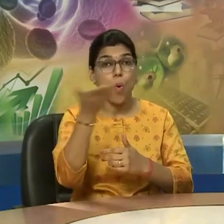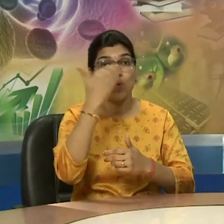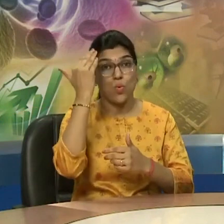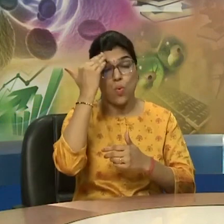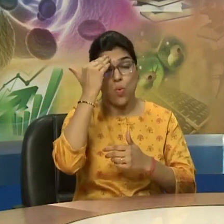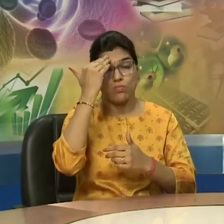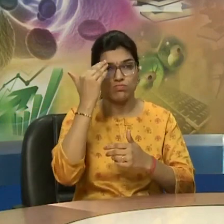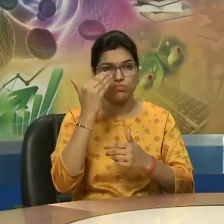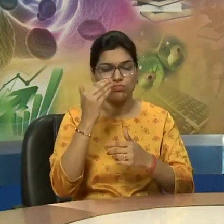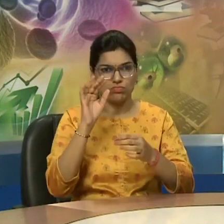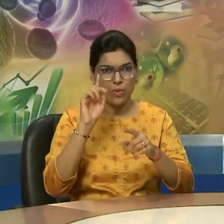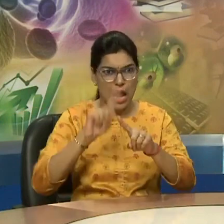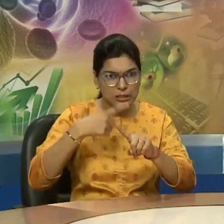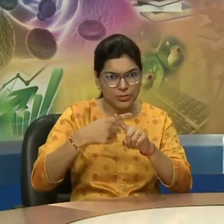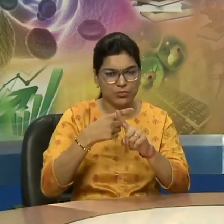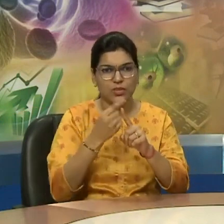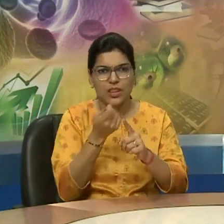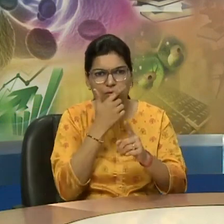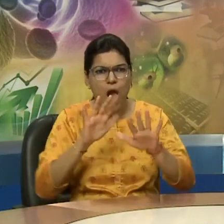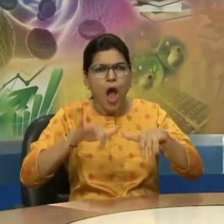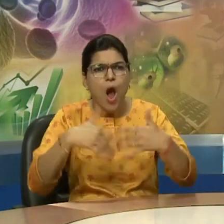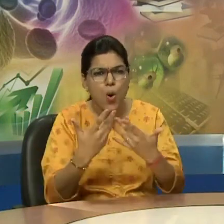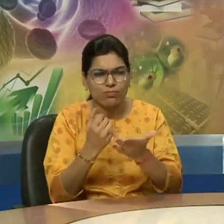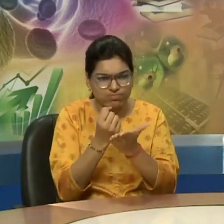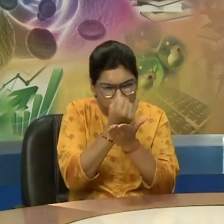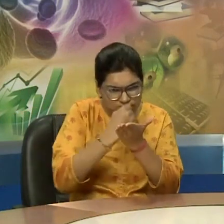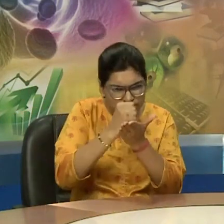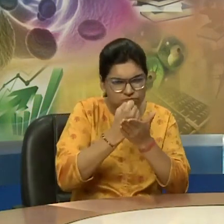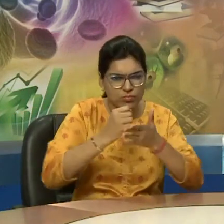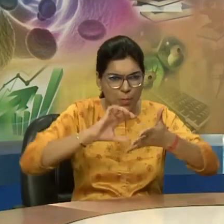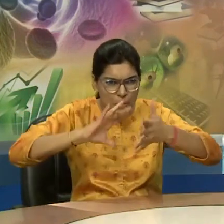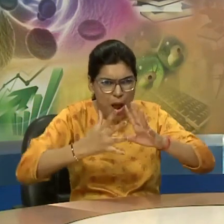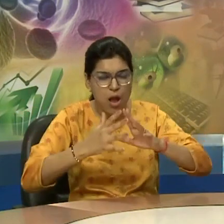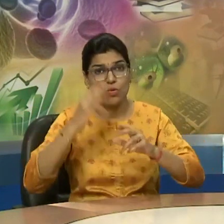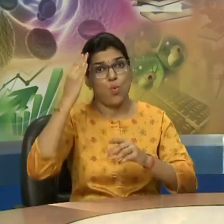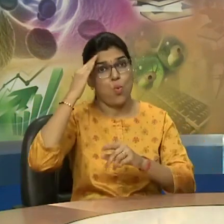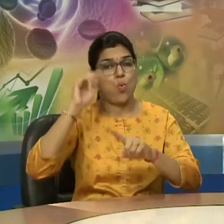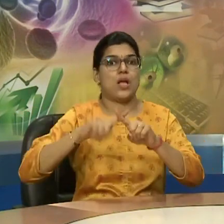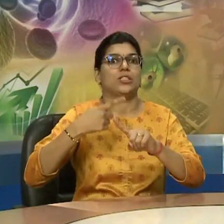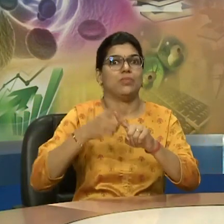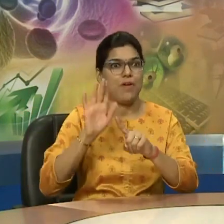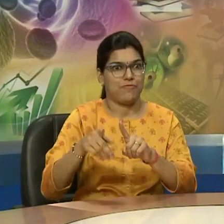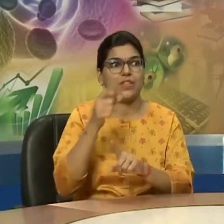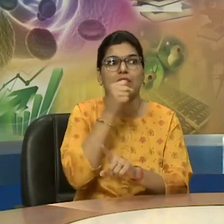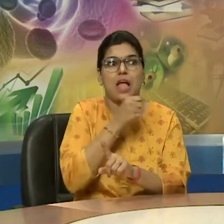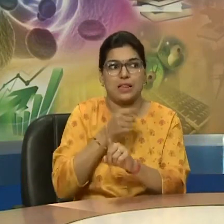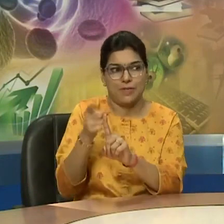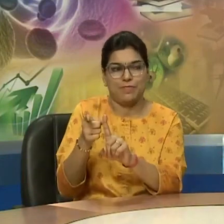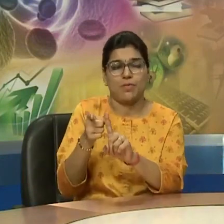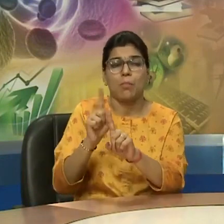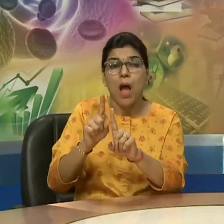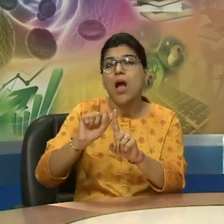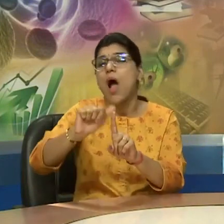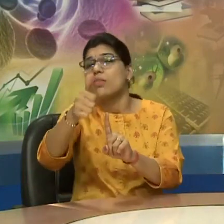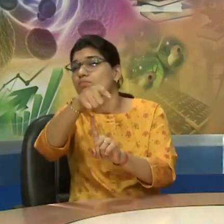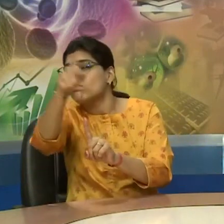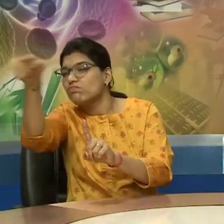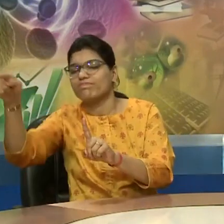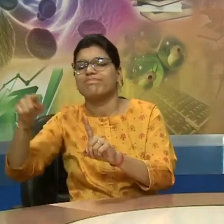it. He has lived in the village all his life and